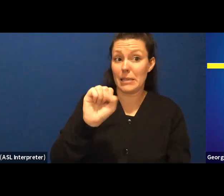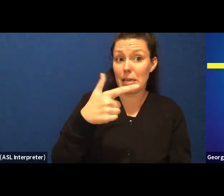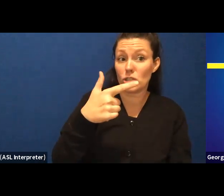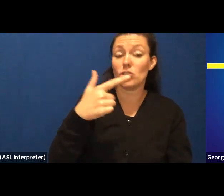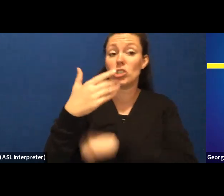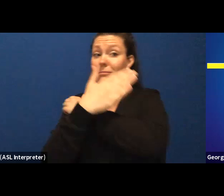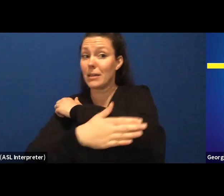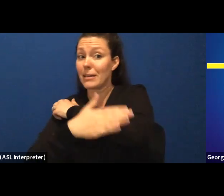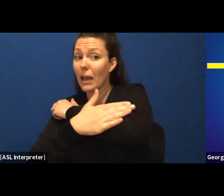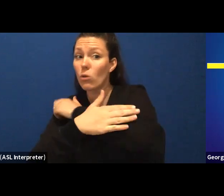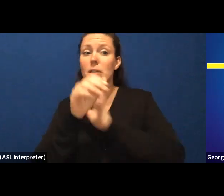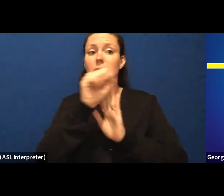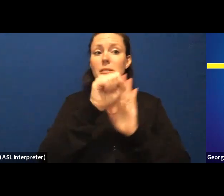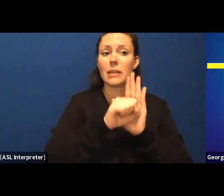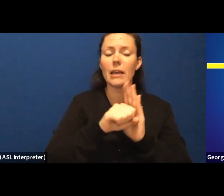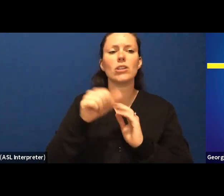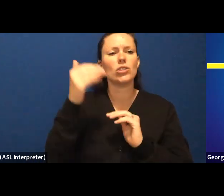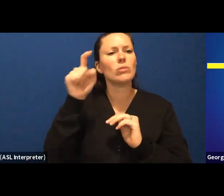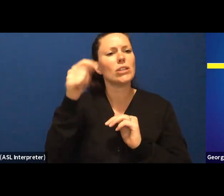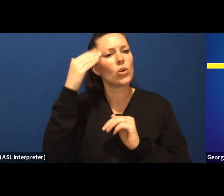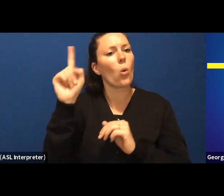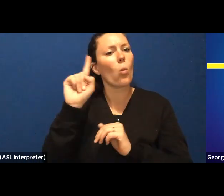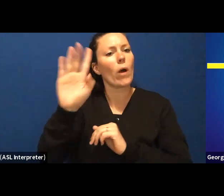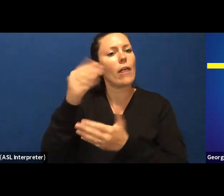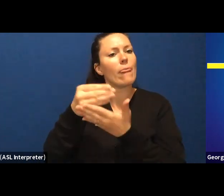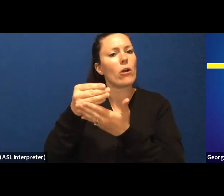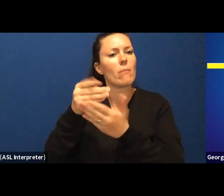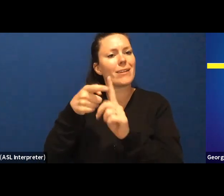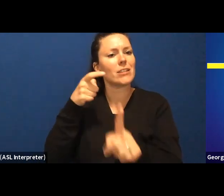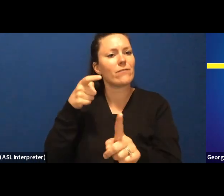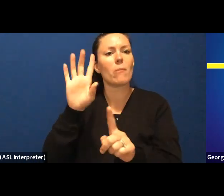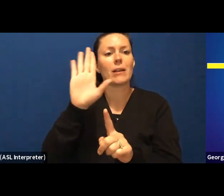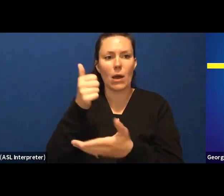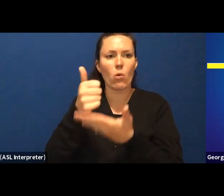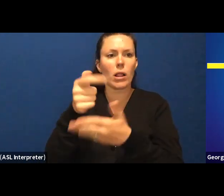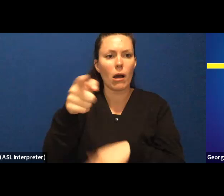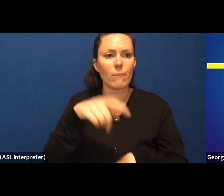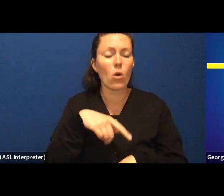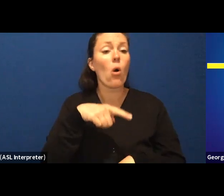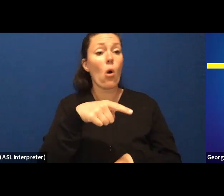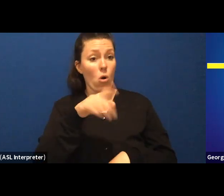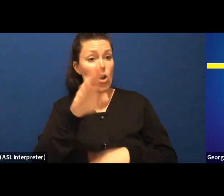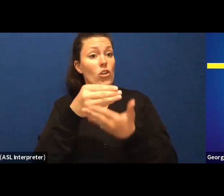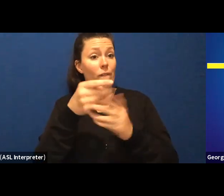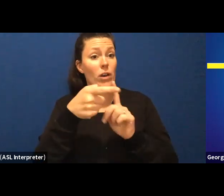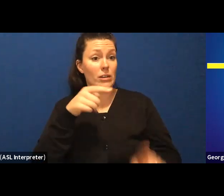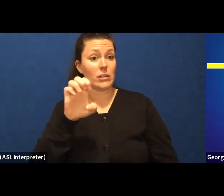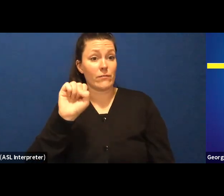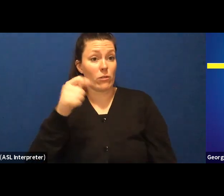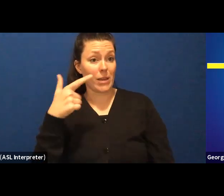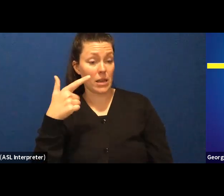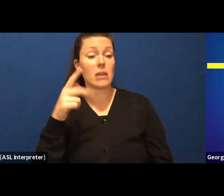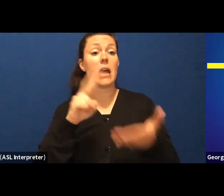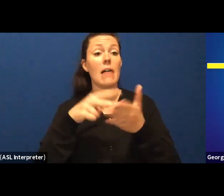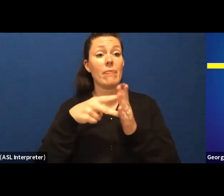state funding? Because that is going to help you a lot to find, like, okay, well, I see that you're getting funding from the ESG and this eligibility for